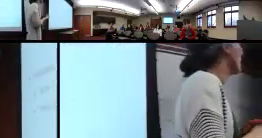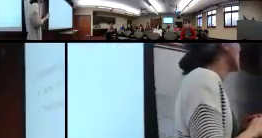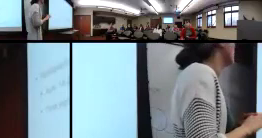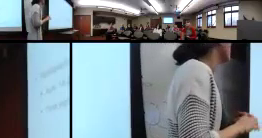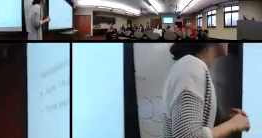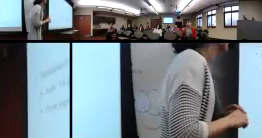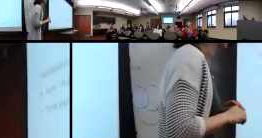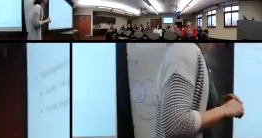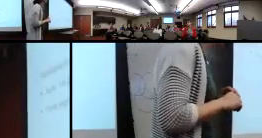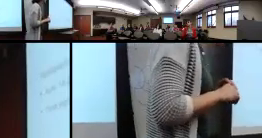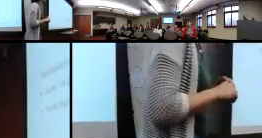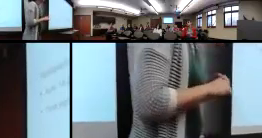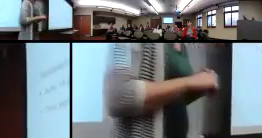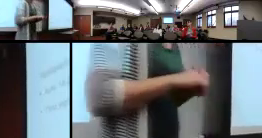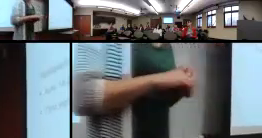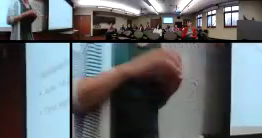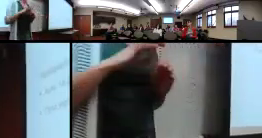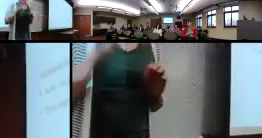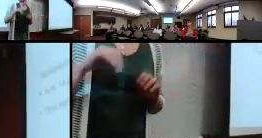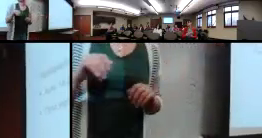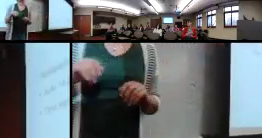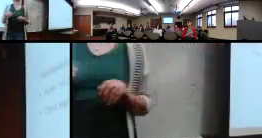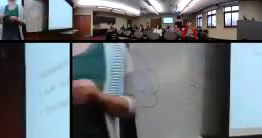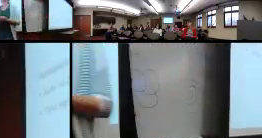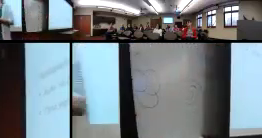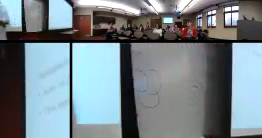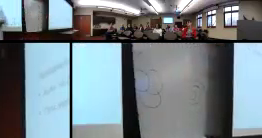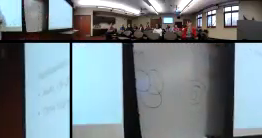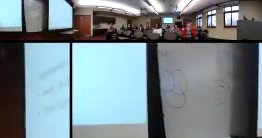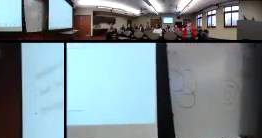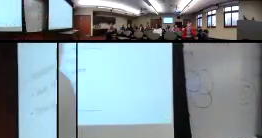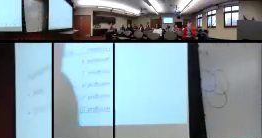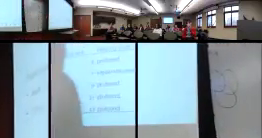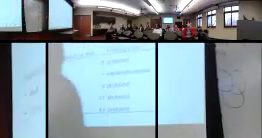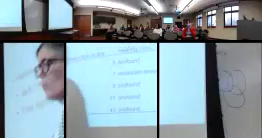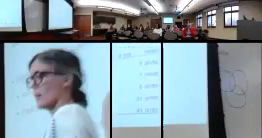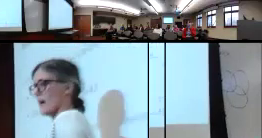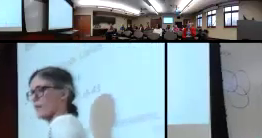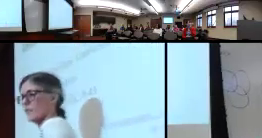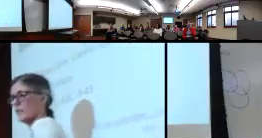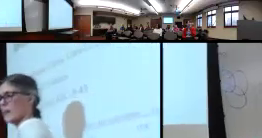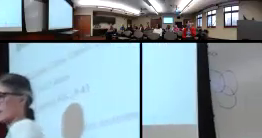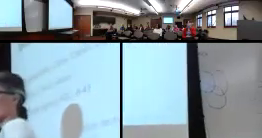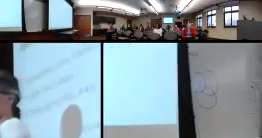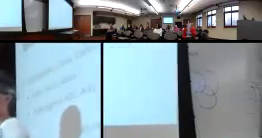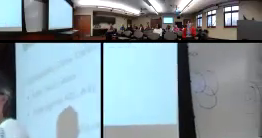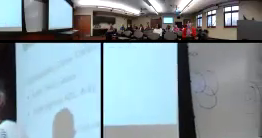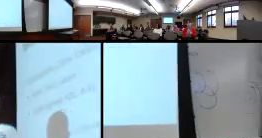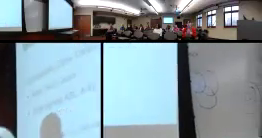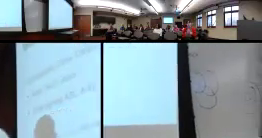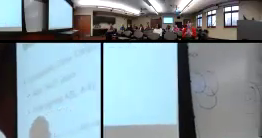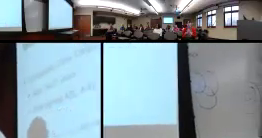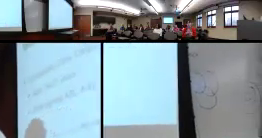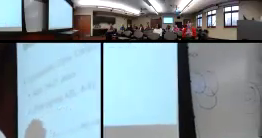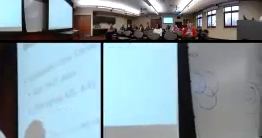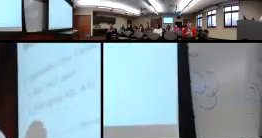Shauna, Martin, and Maya. And they were all, at the time of testing, they were adults. They were between 21 and 59 years of